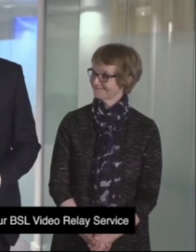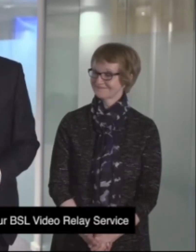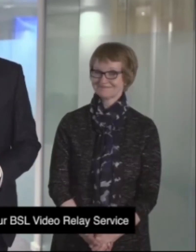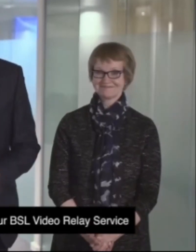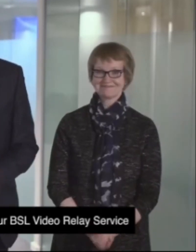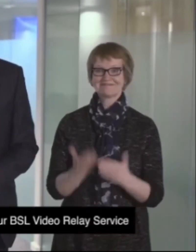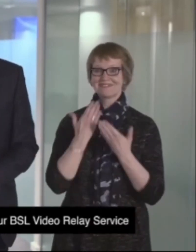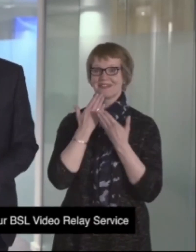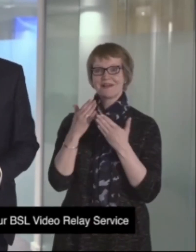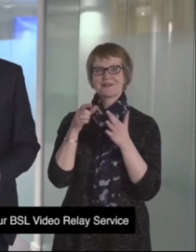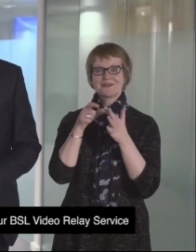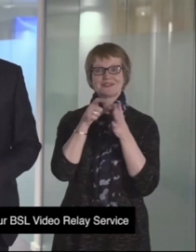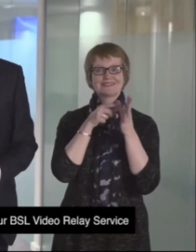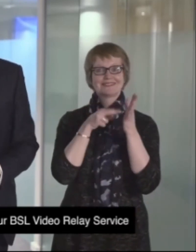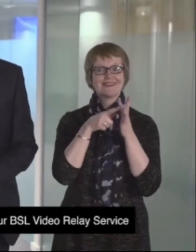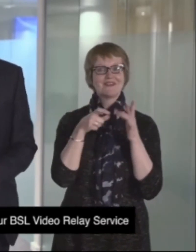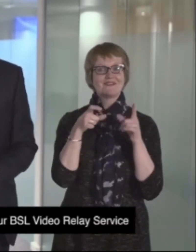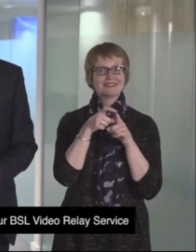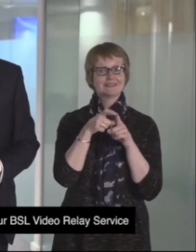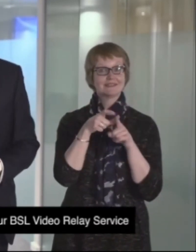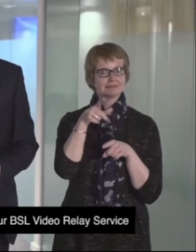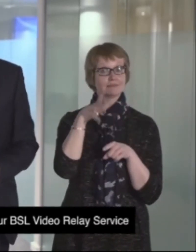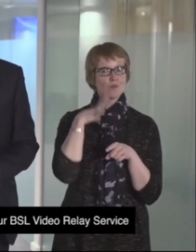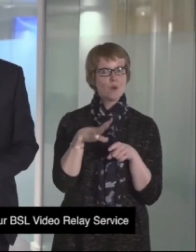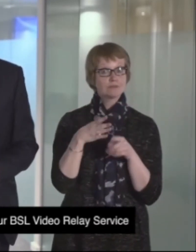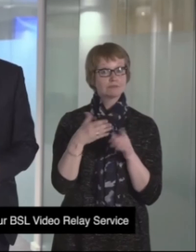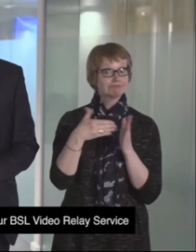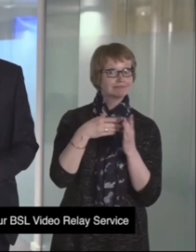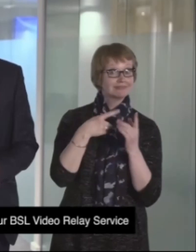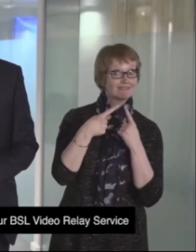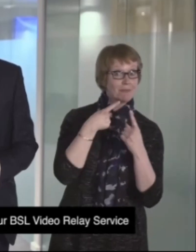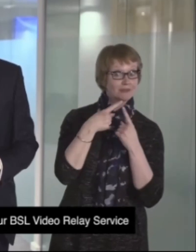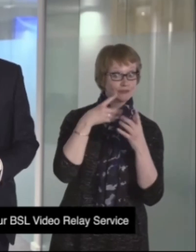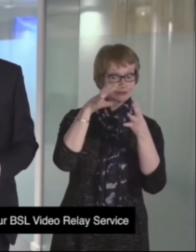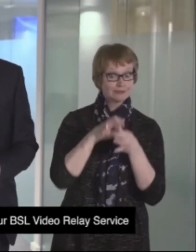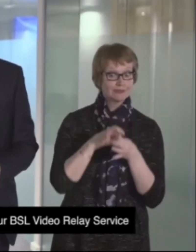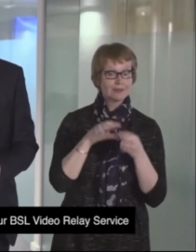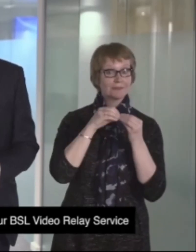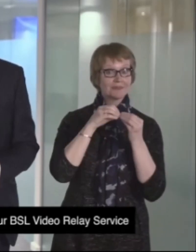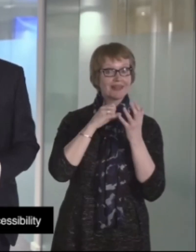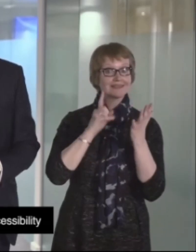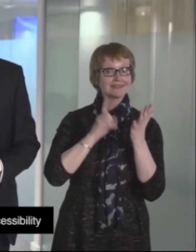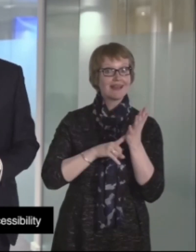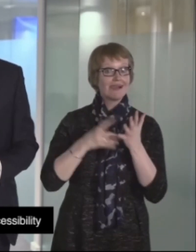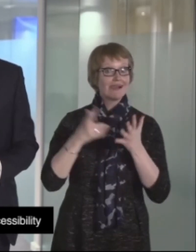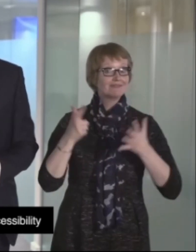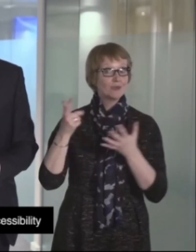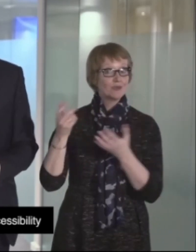Thanks, David. And to find out more about our BSL video relay service, please visit